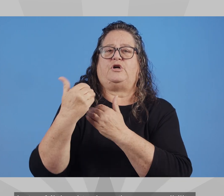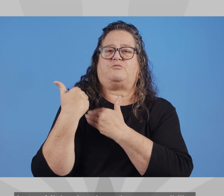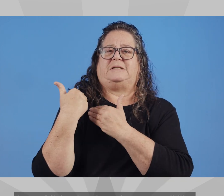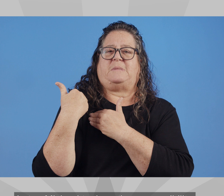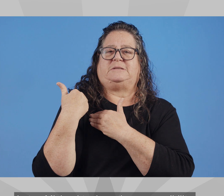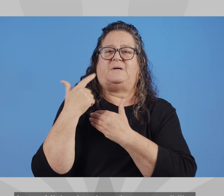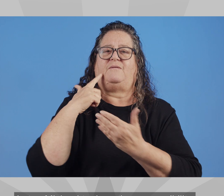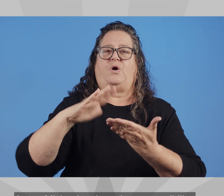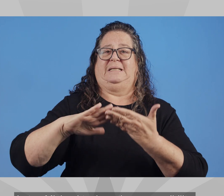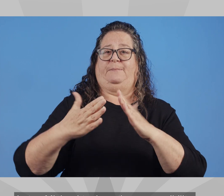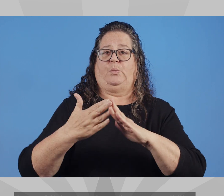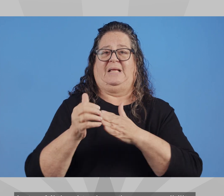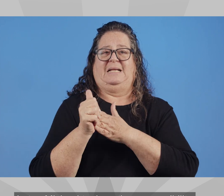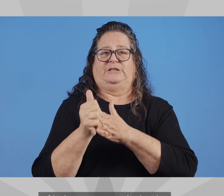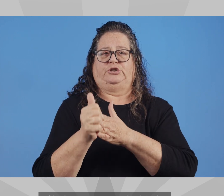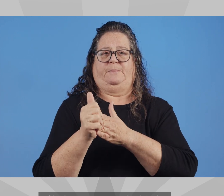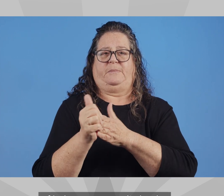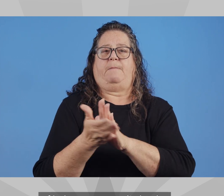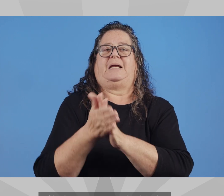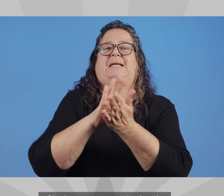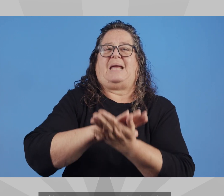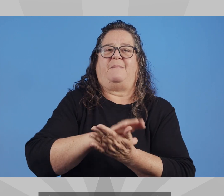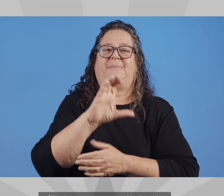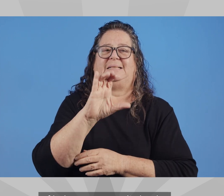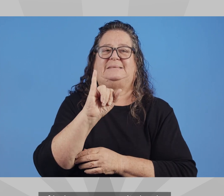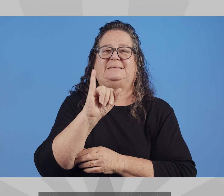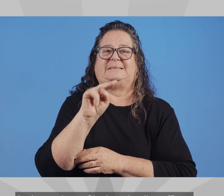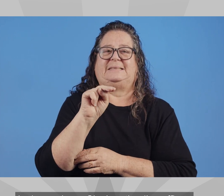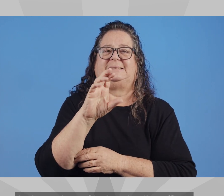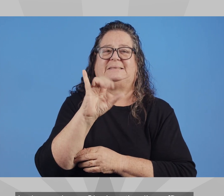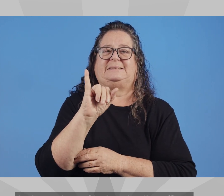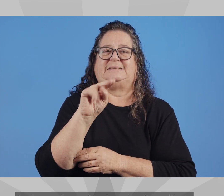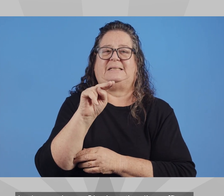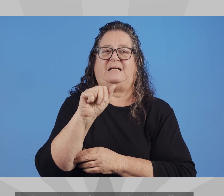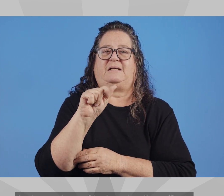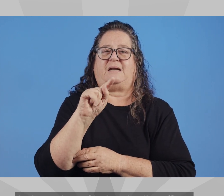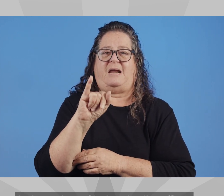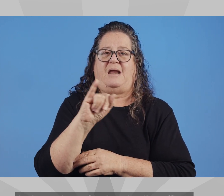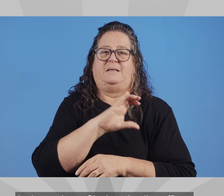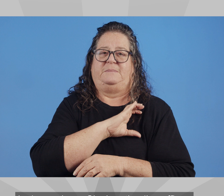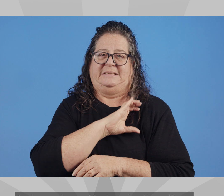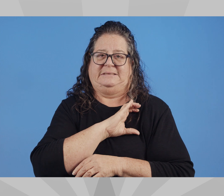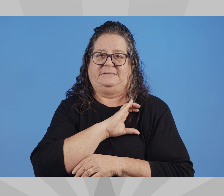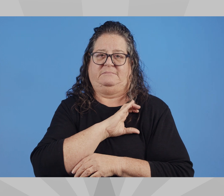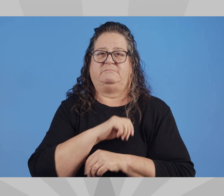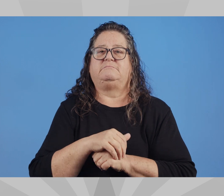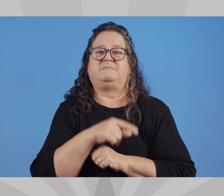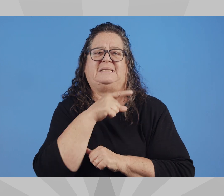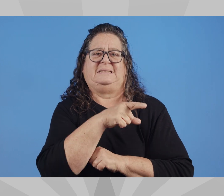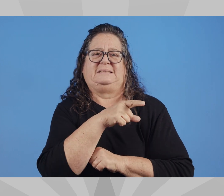Later, Michael took on the responsibility of being a community leader by becoming a Cincinnati police officer.